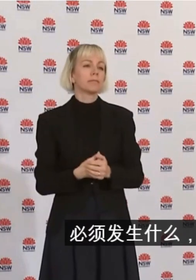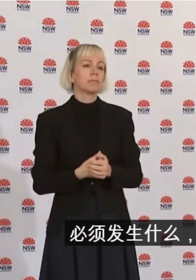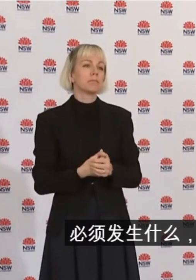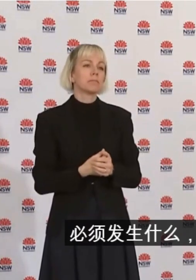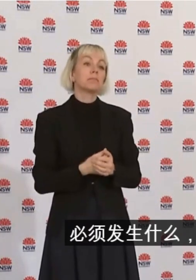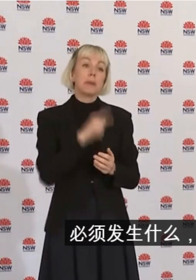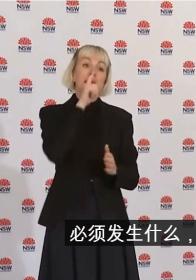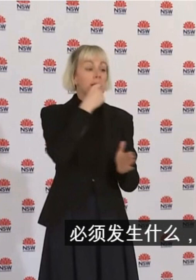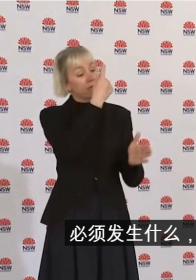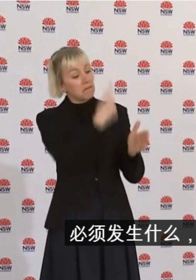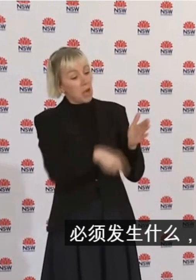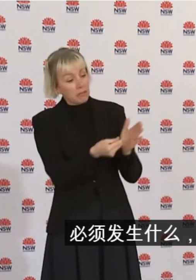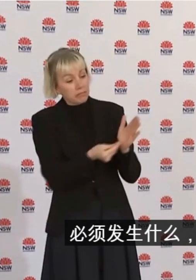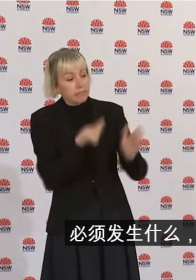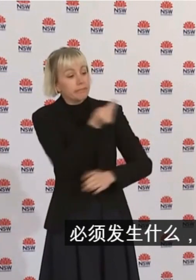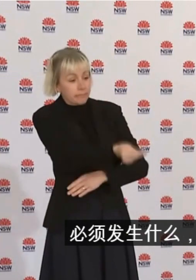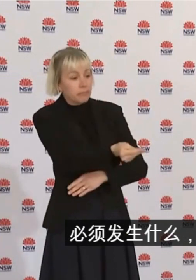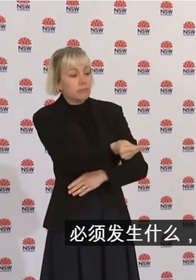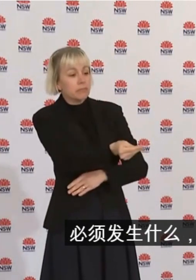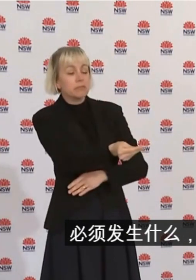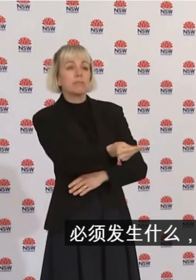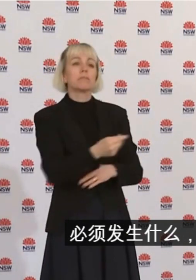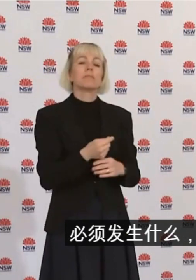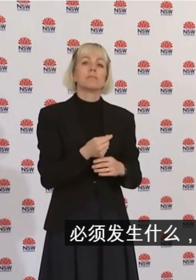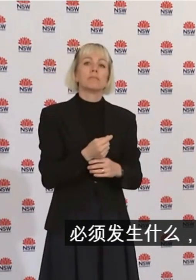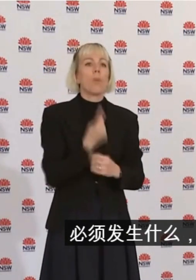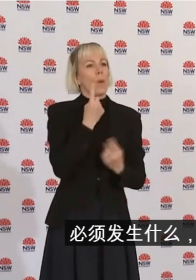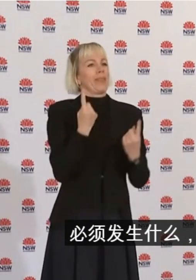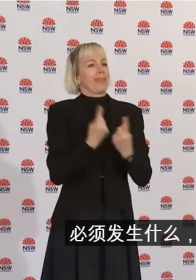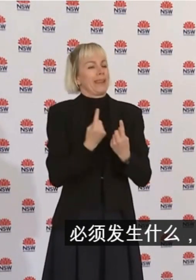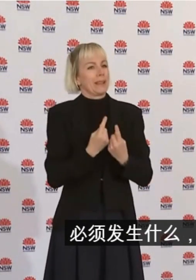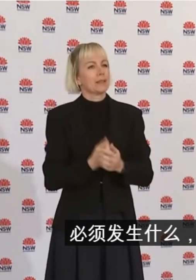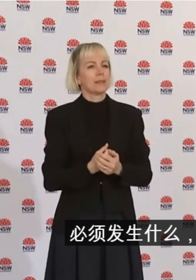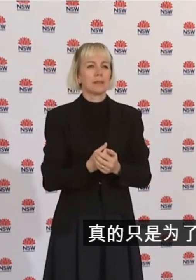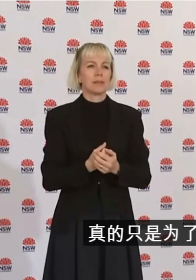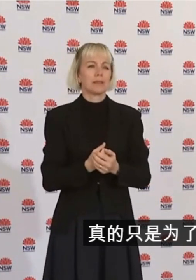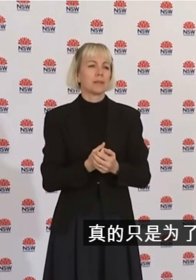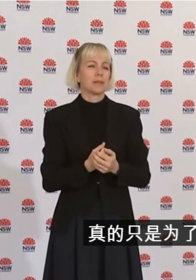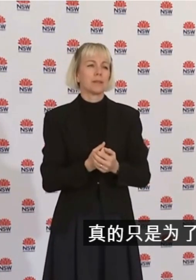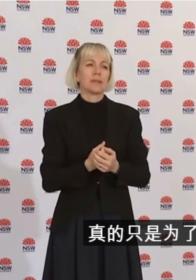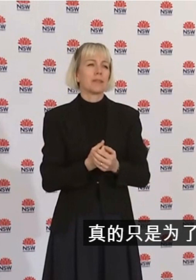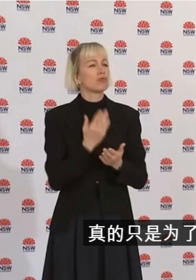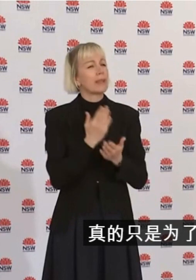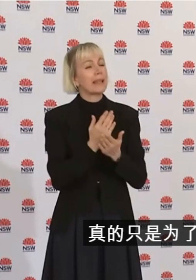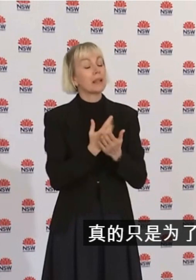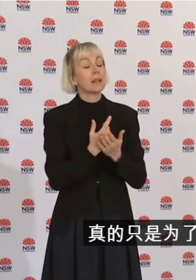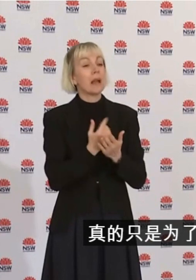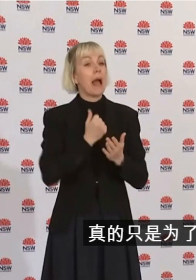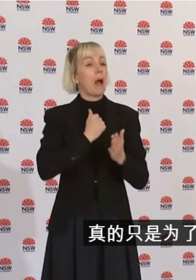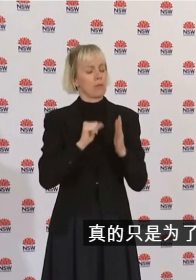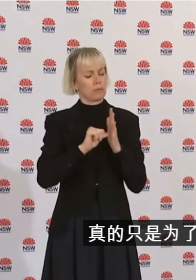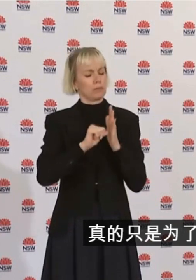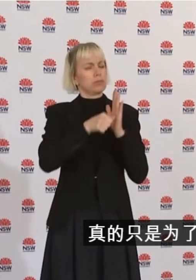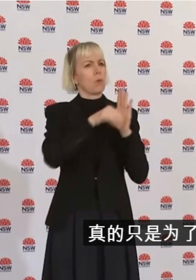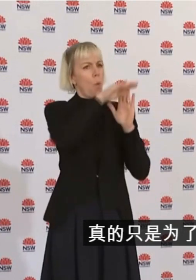of what has to occur. But the main issue here is the orders are only really designed